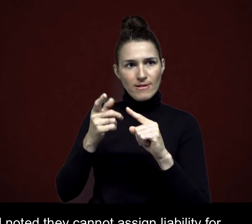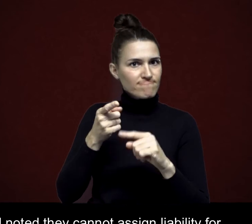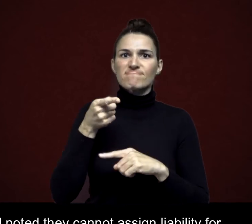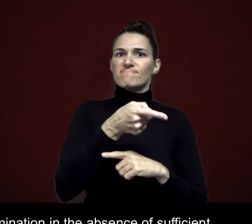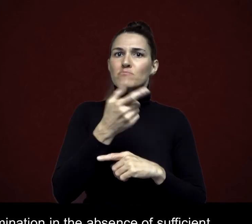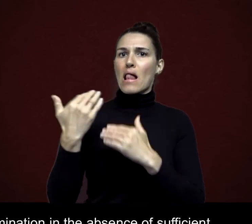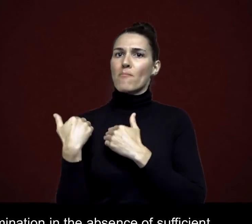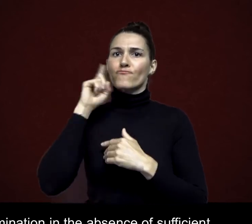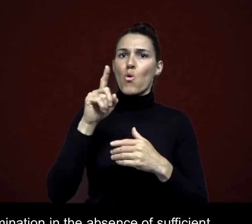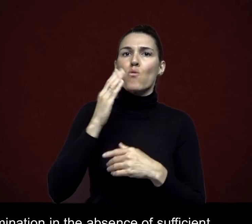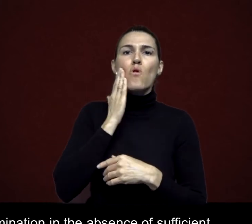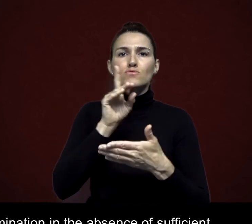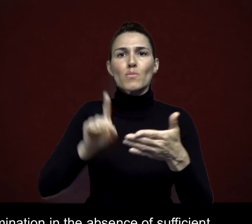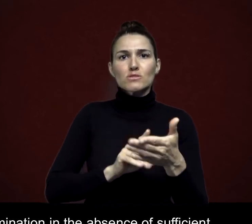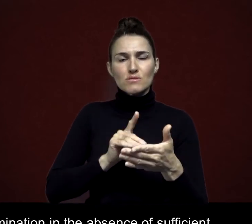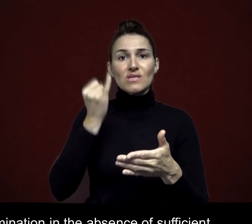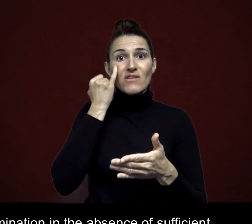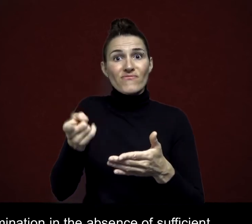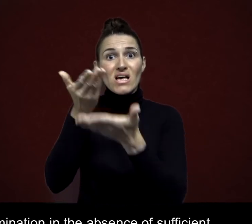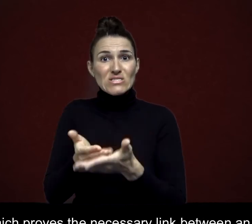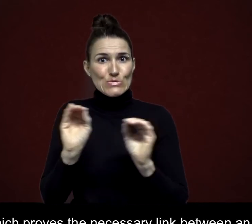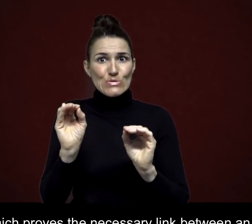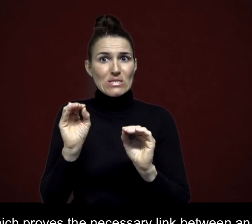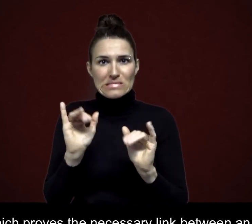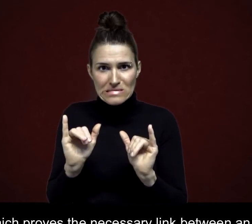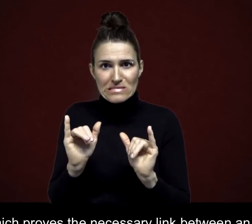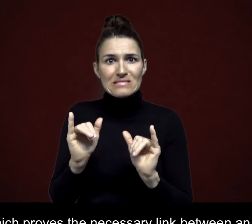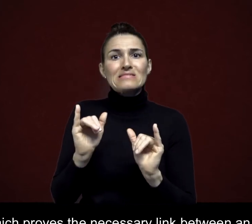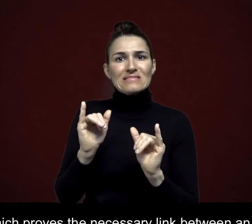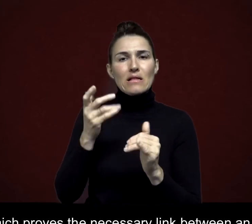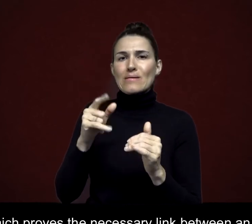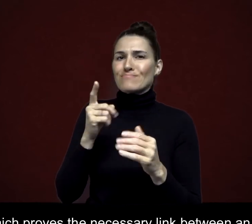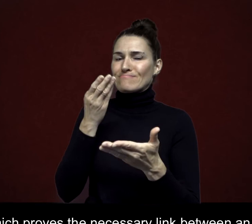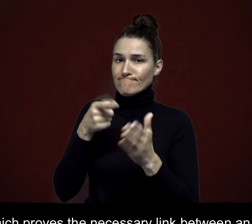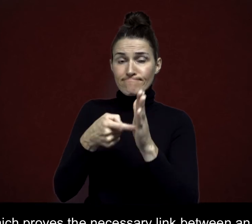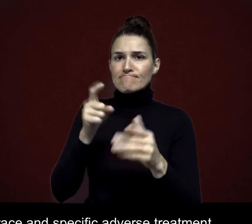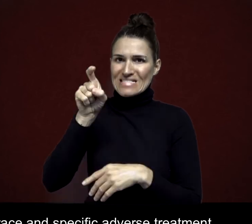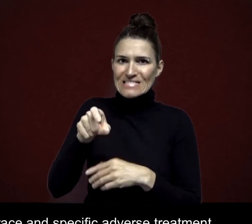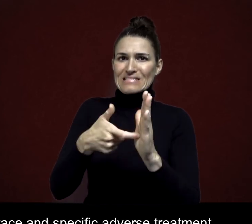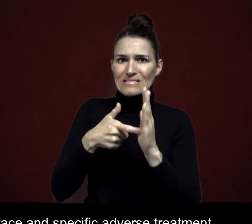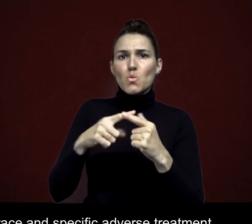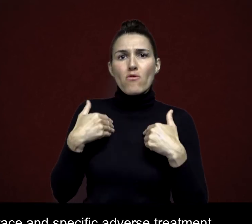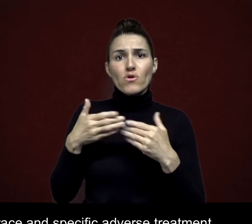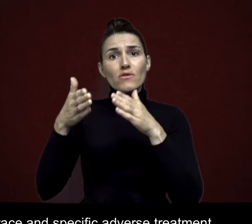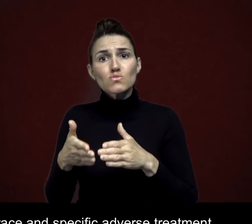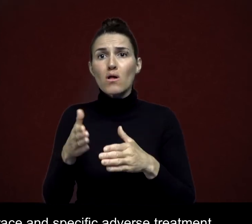for racial discrimination in the absence of sufficient evidence which proves the necessary link between an individual's race and specific